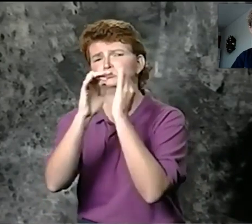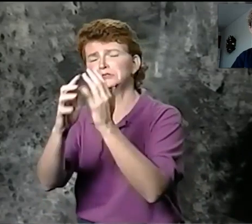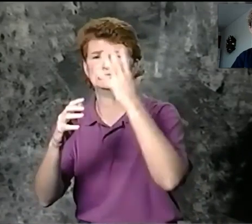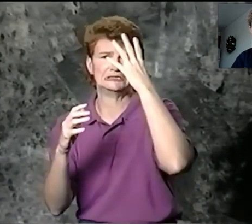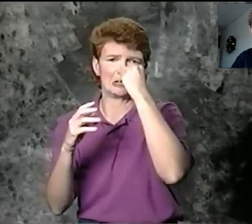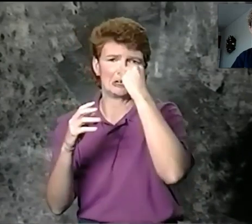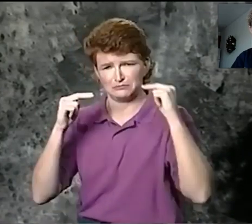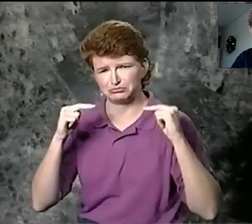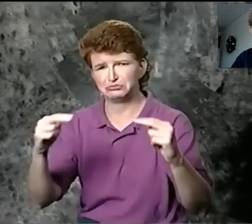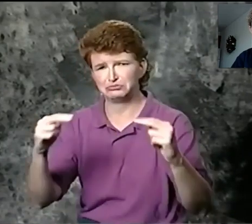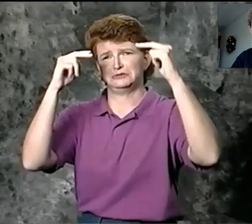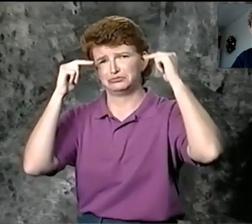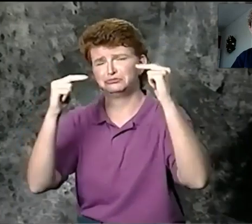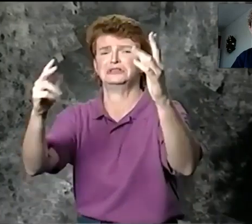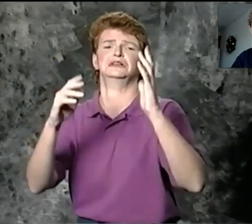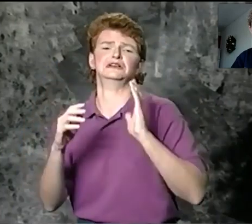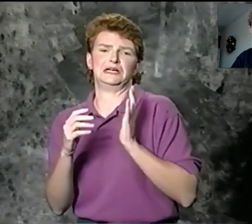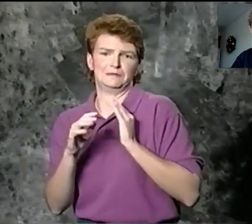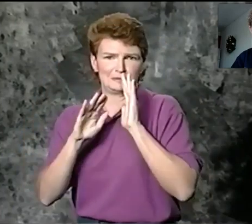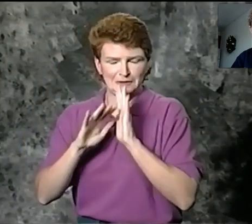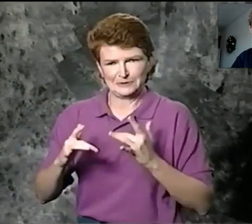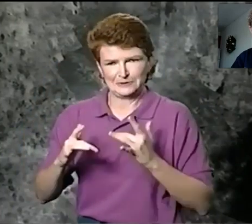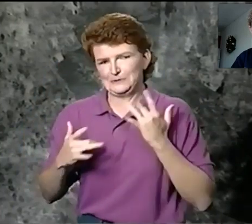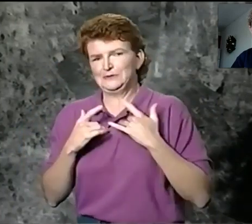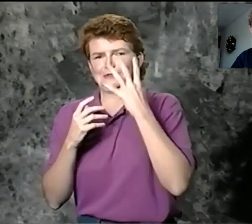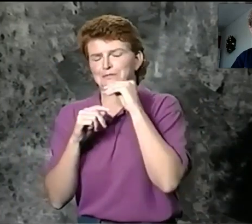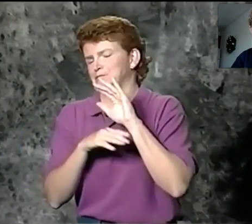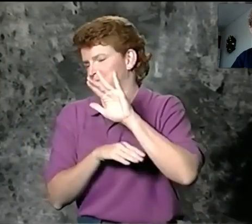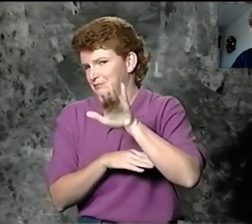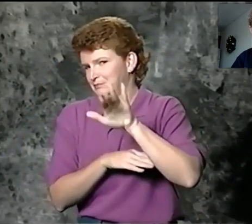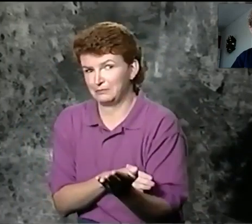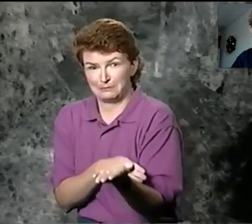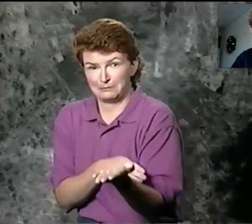At night, go to sleep, fall in the bunk beds.